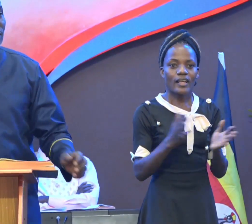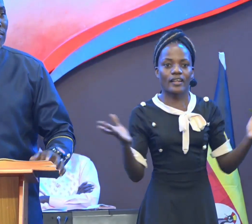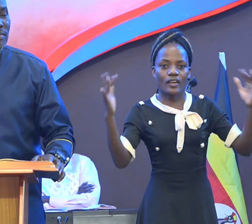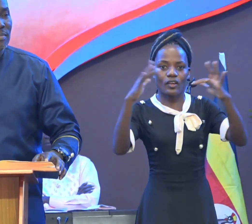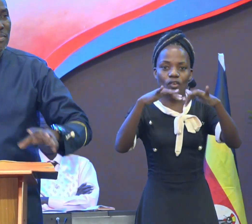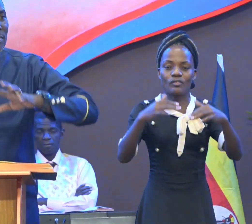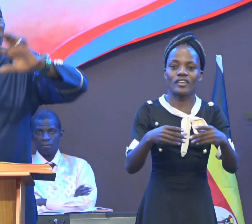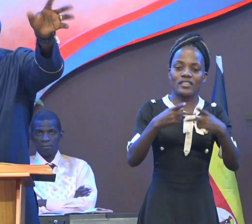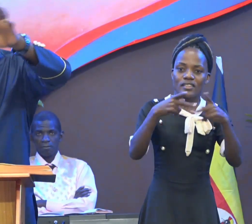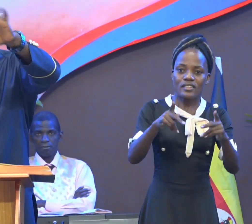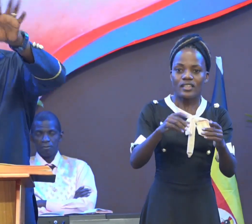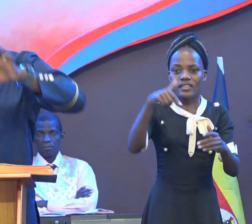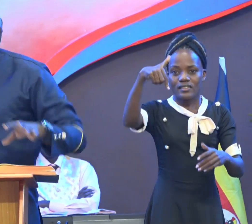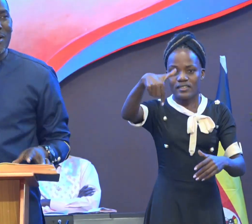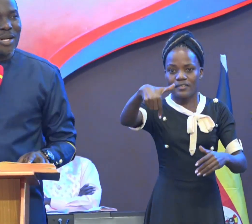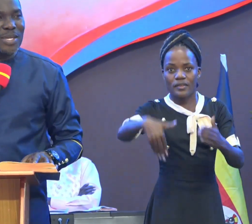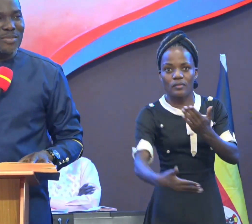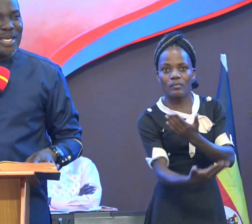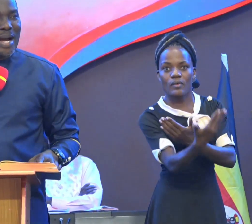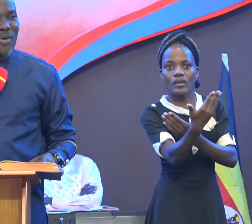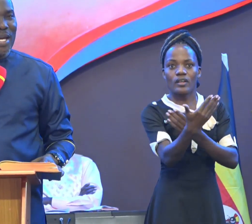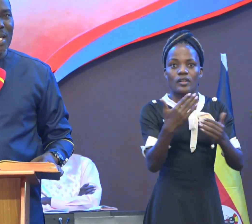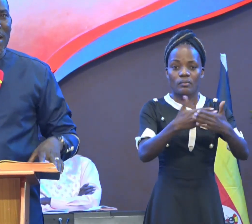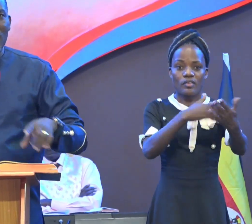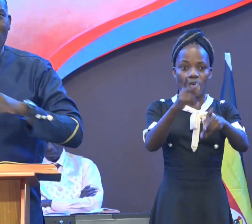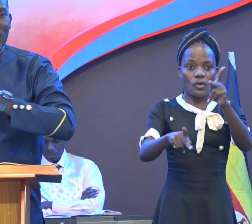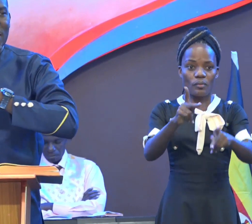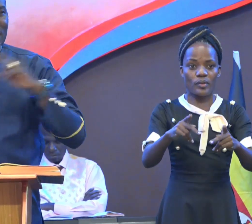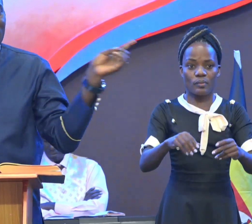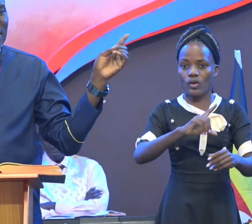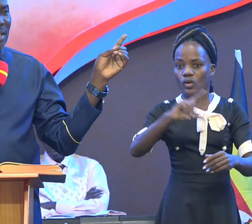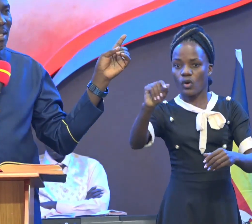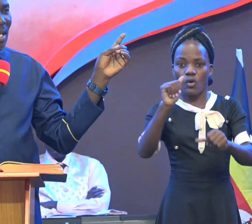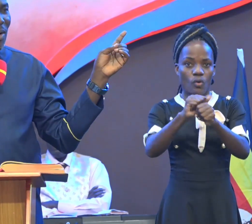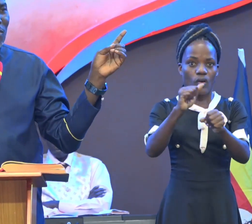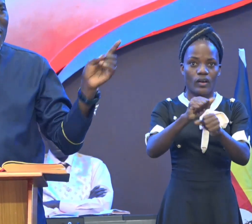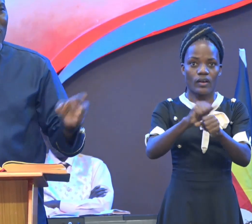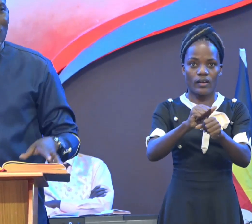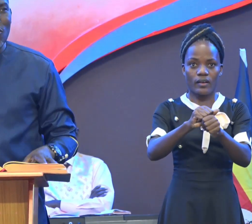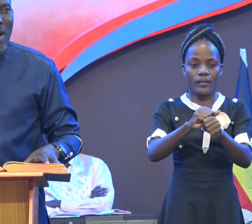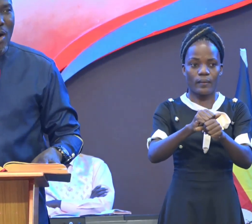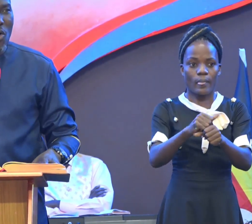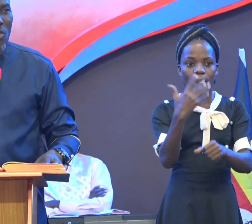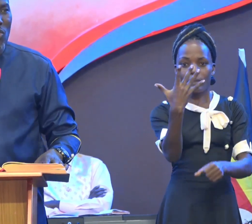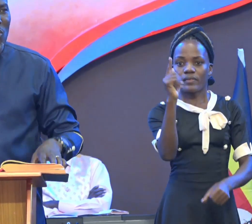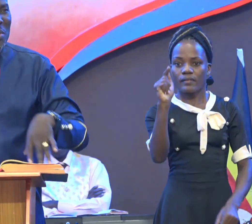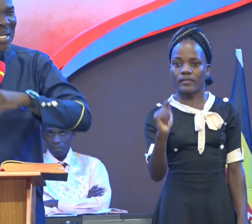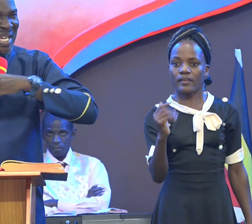The conference was at 7 in the morning. When they have not yet gone for their work. At around